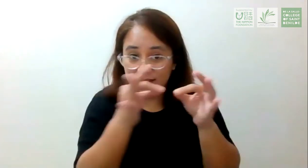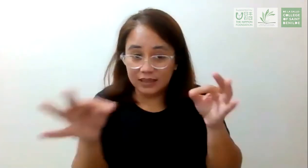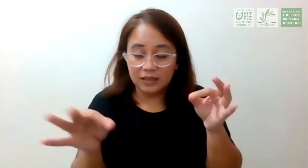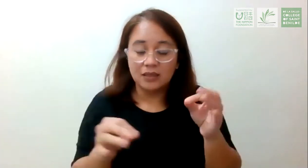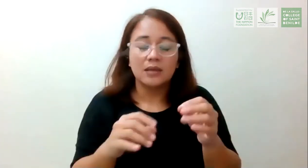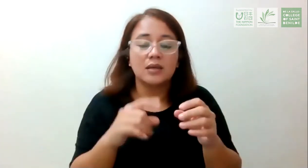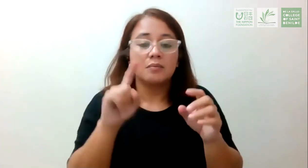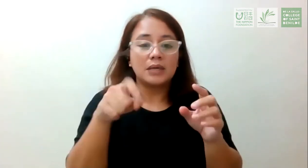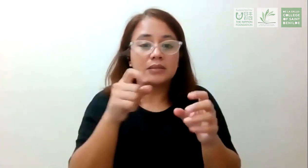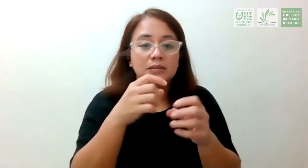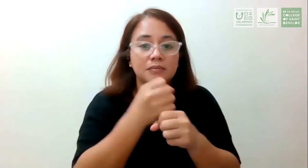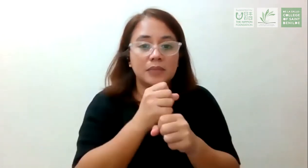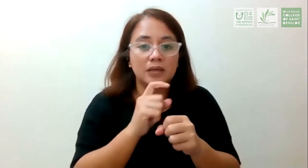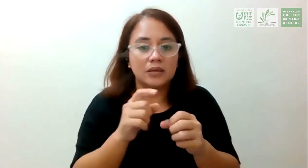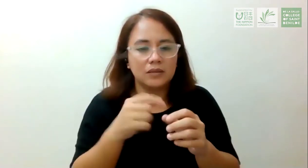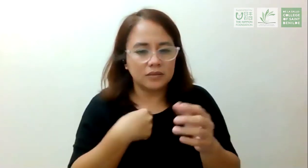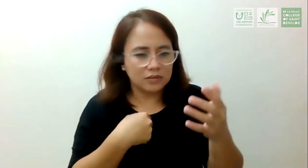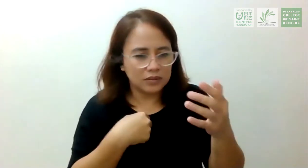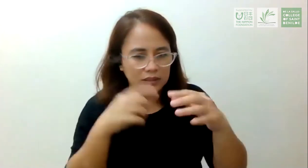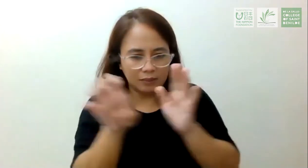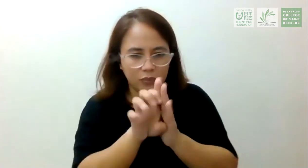like grapes eat who,